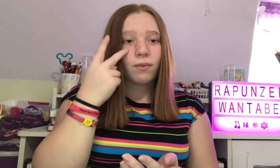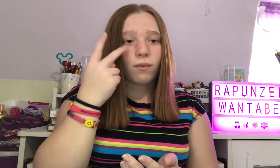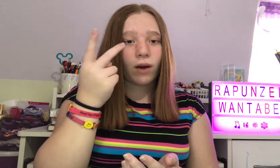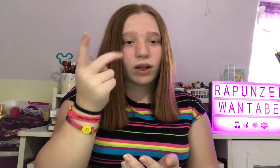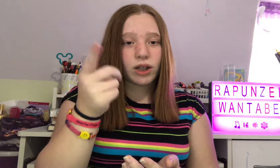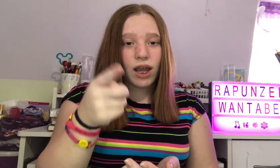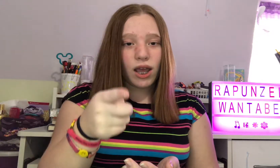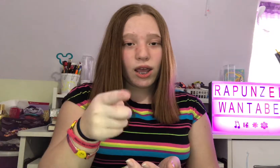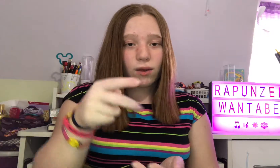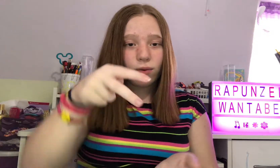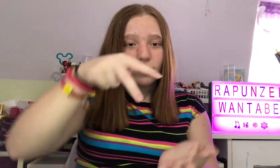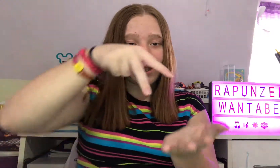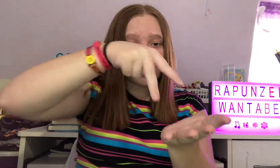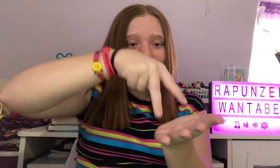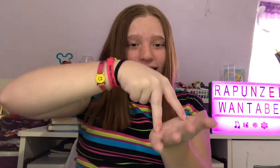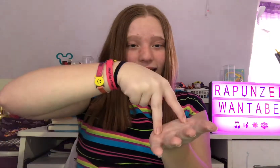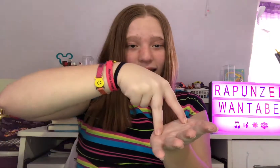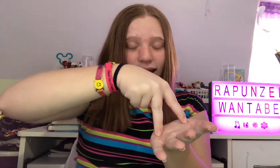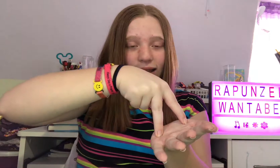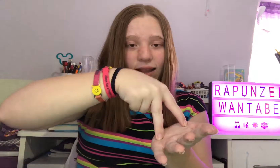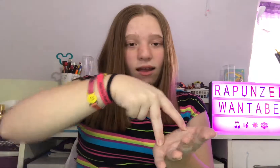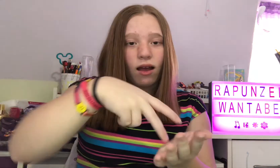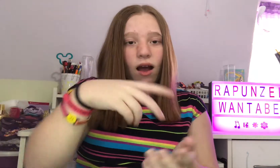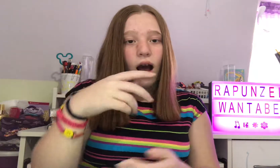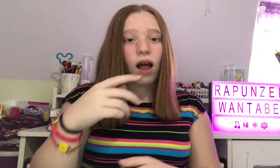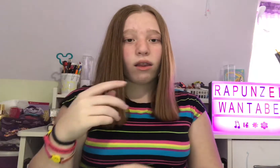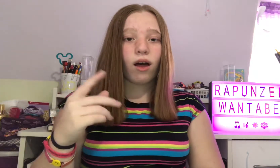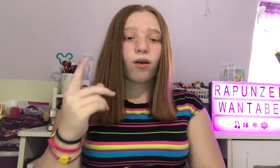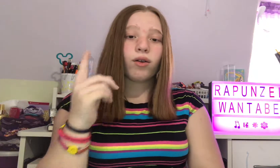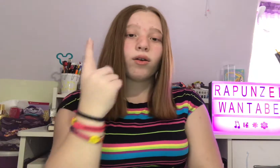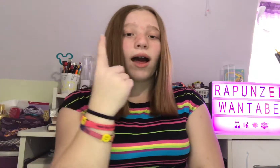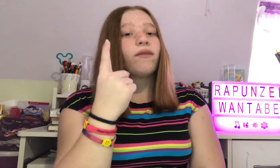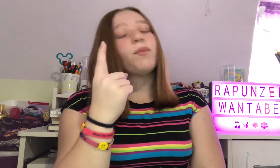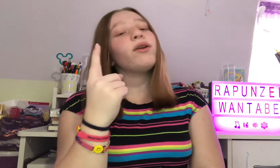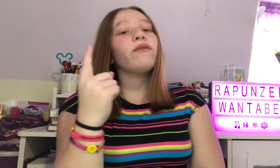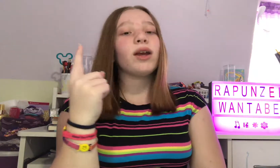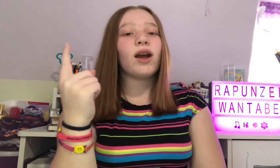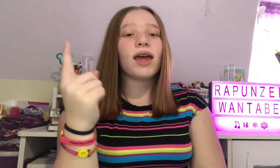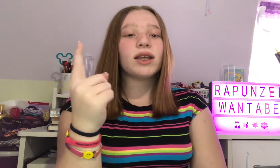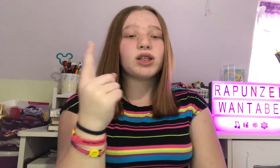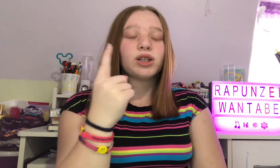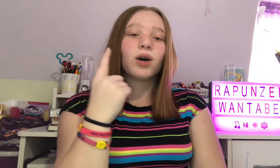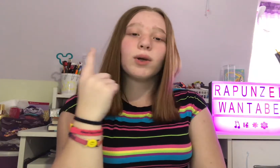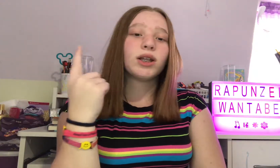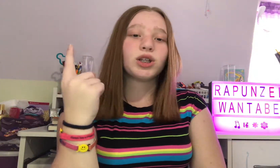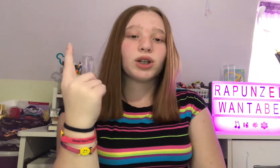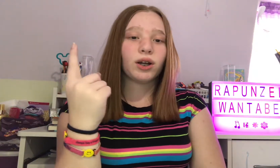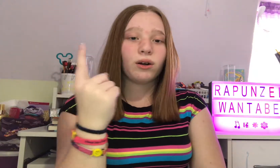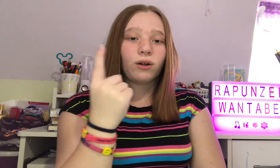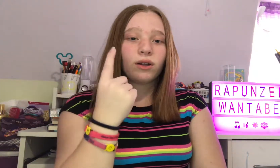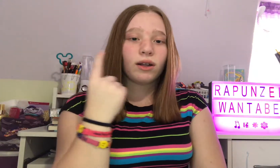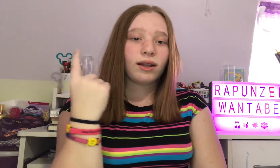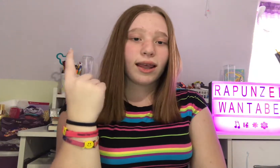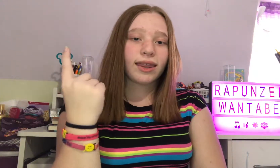but watching you stand alone, you'll have your pointer finger and then just go in a circle like